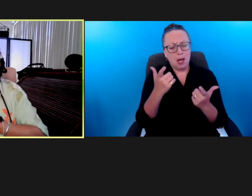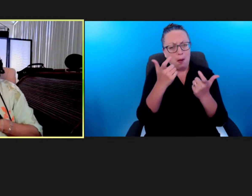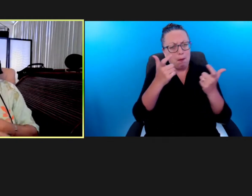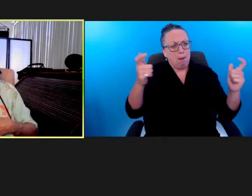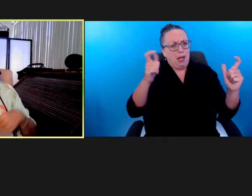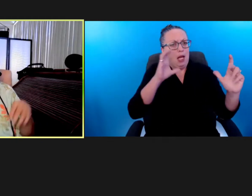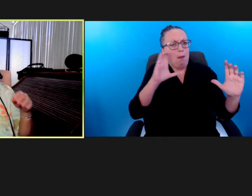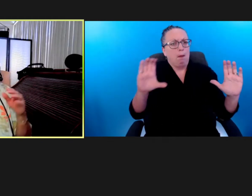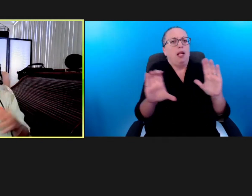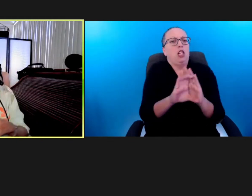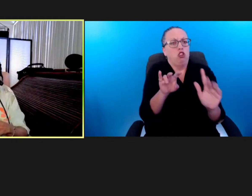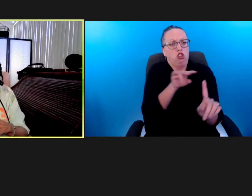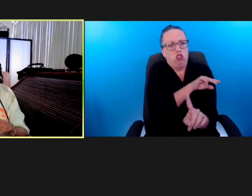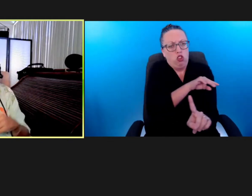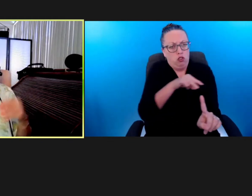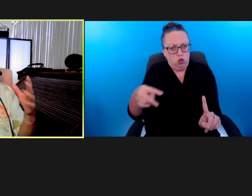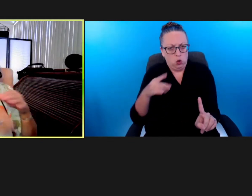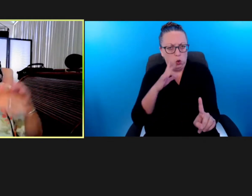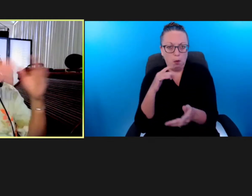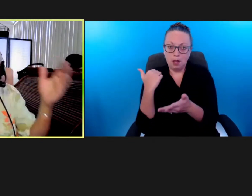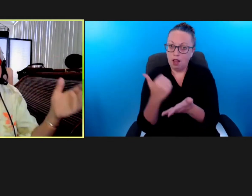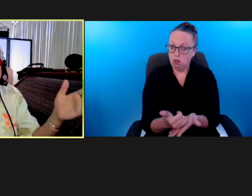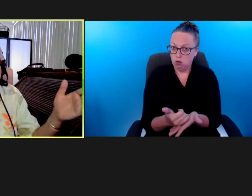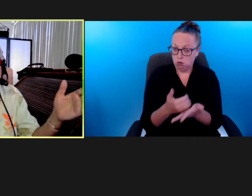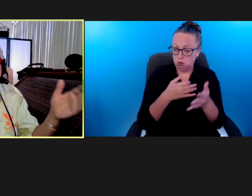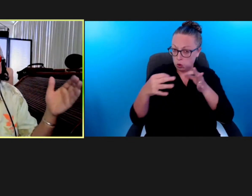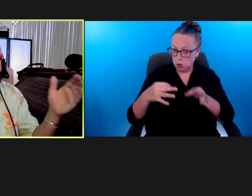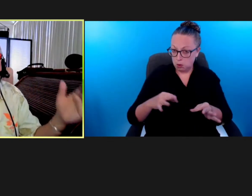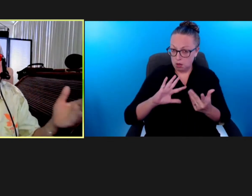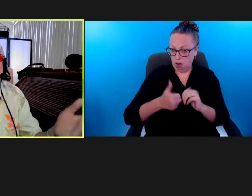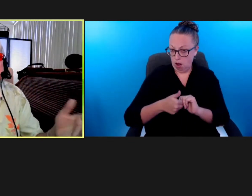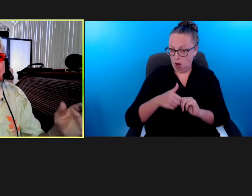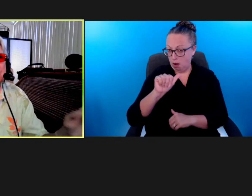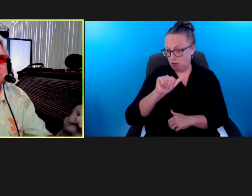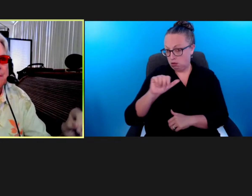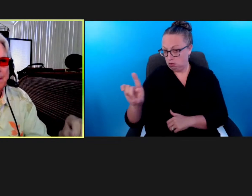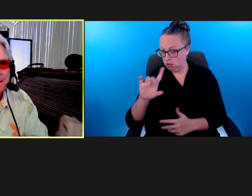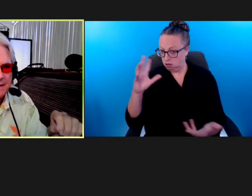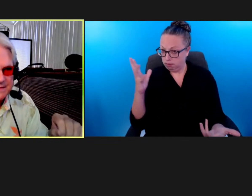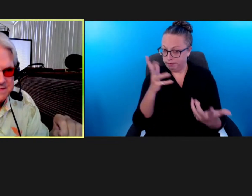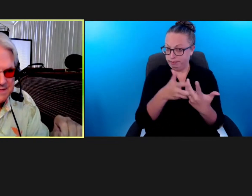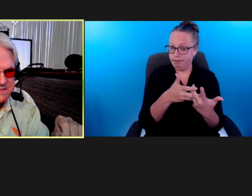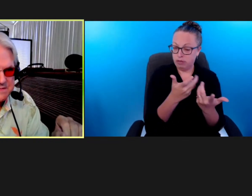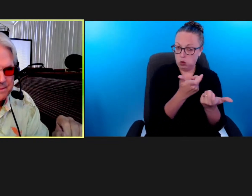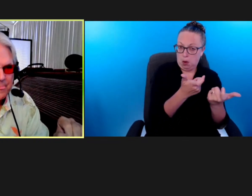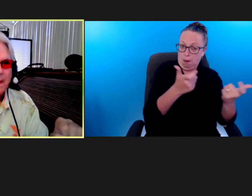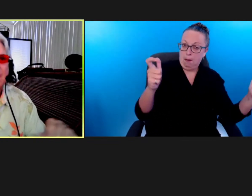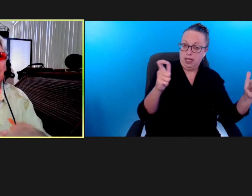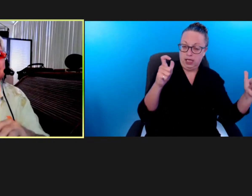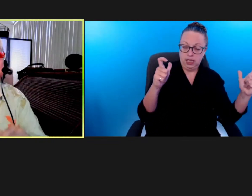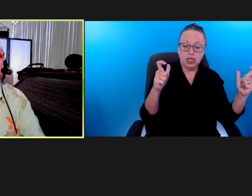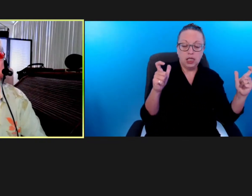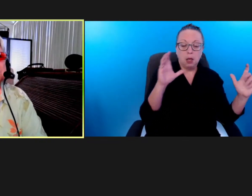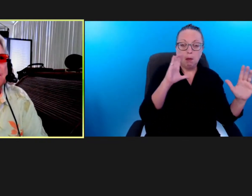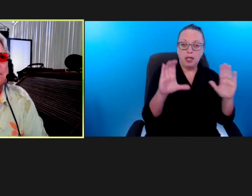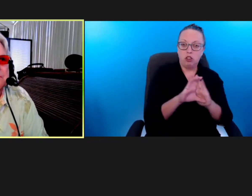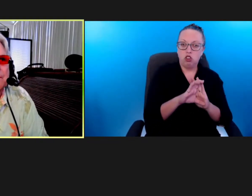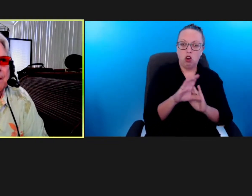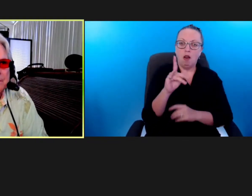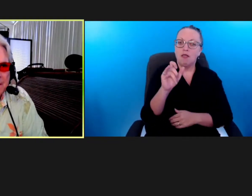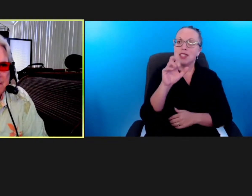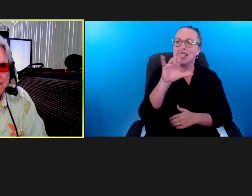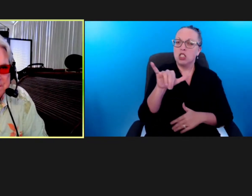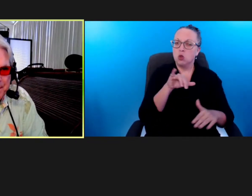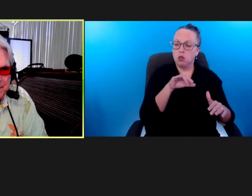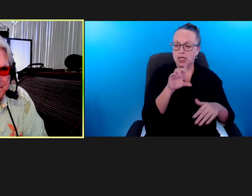to explain how audio description fits into the big picture of sensory disability access. I have a few stories from